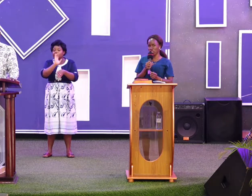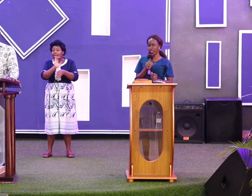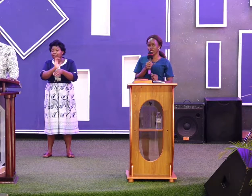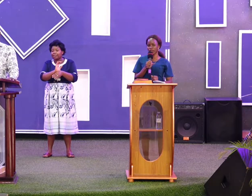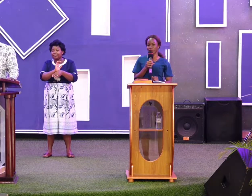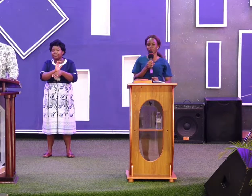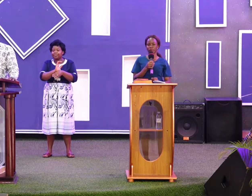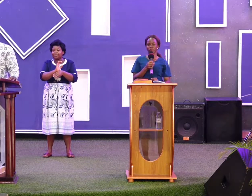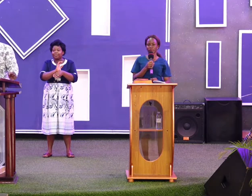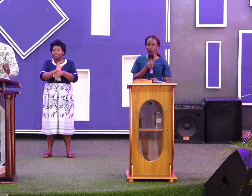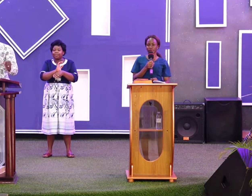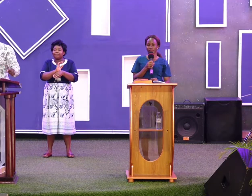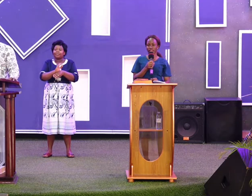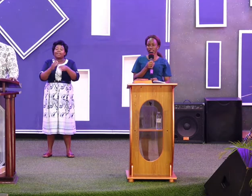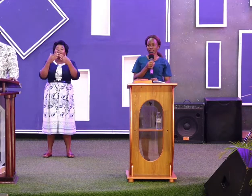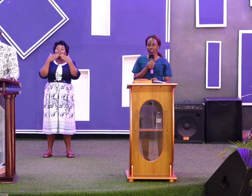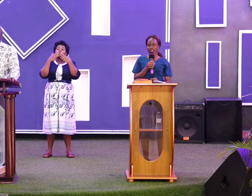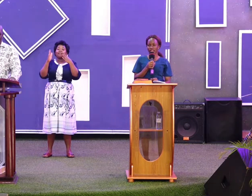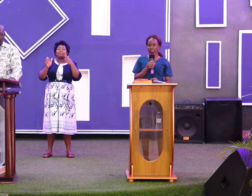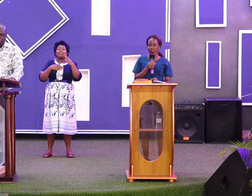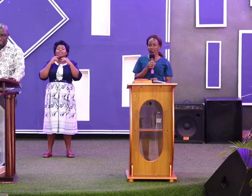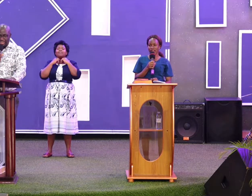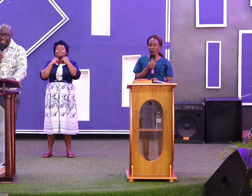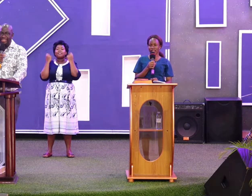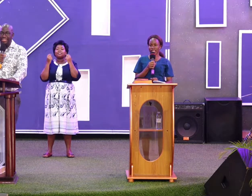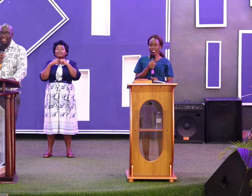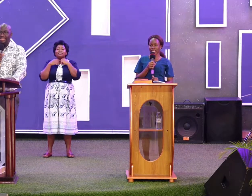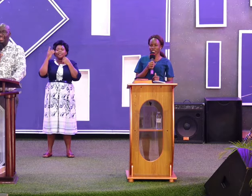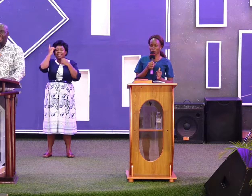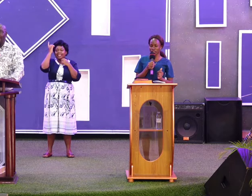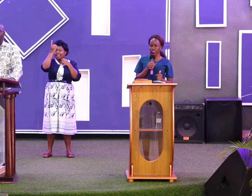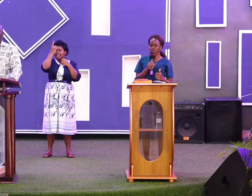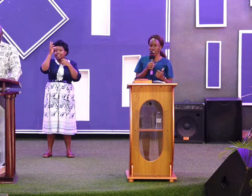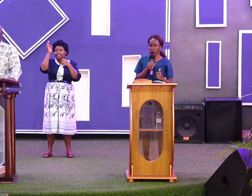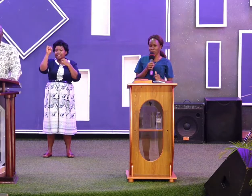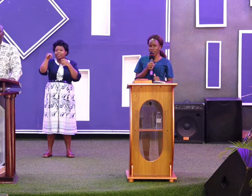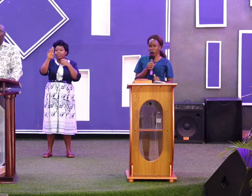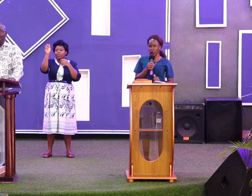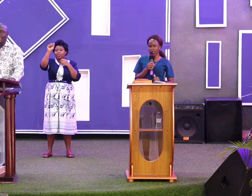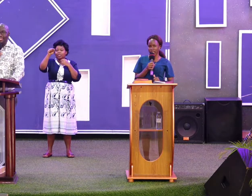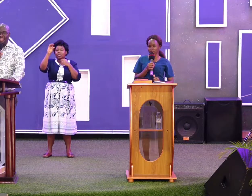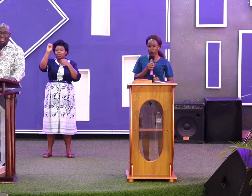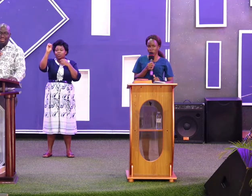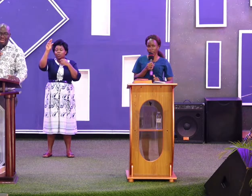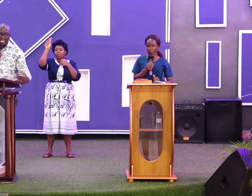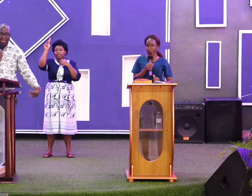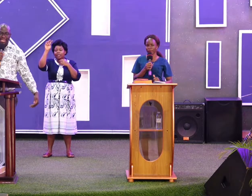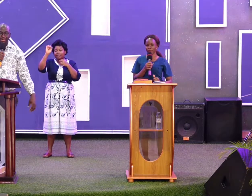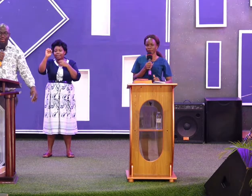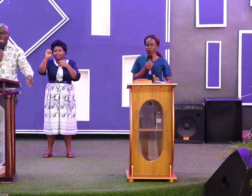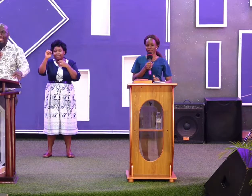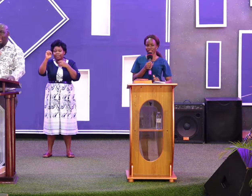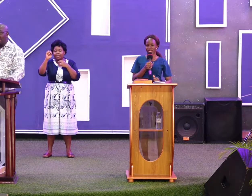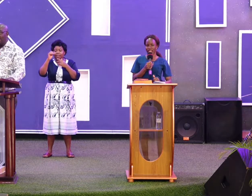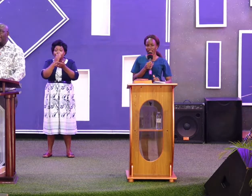and the church. Era we nebaliza musumba wange musumba Dennis Musoke. And then I take this opportunity to thank my pastor, Pastor Dennis Musoke. Manya